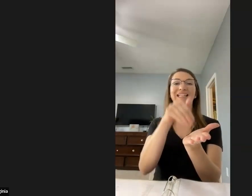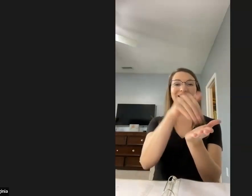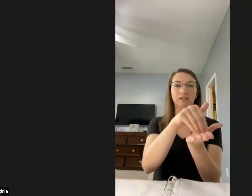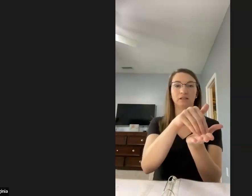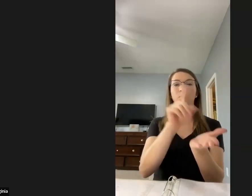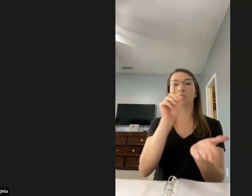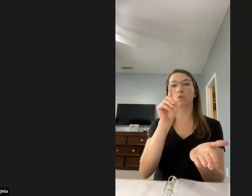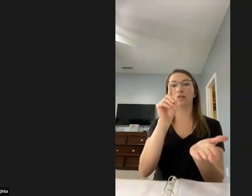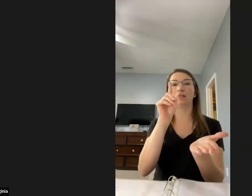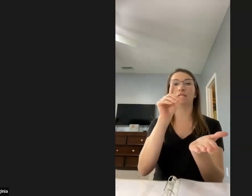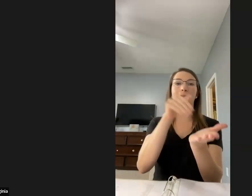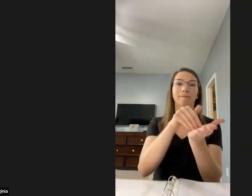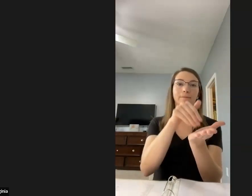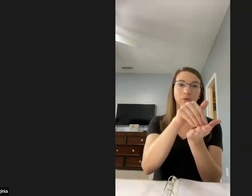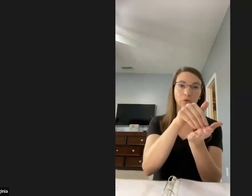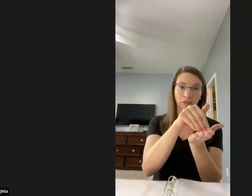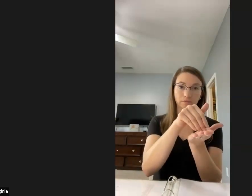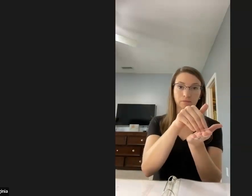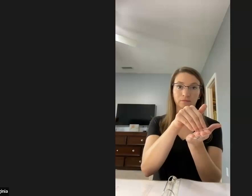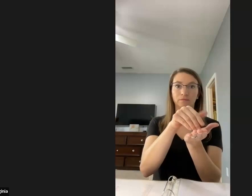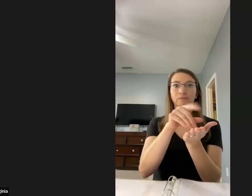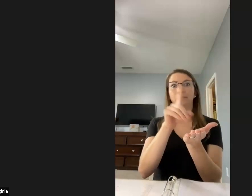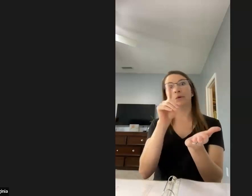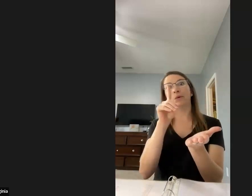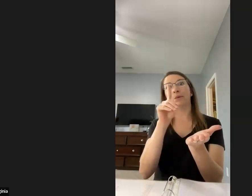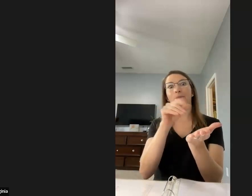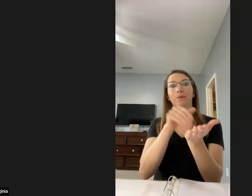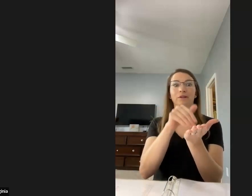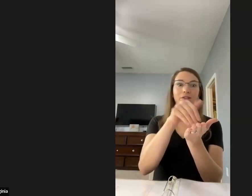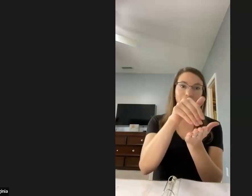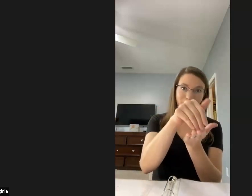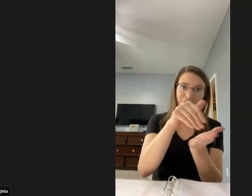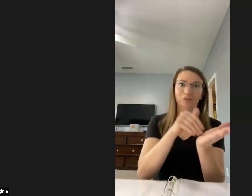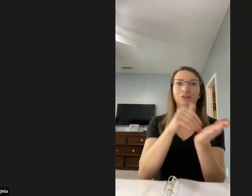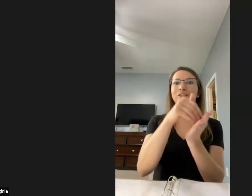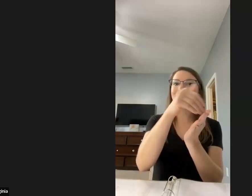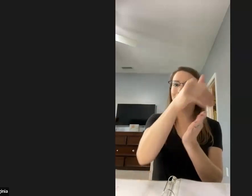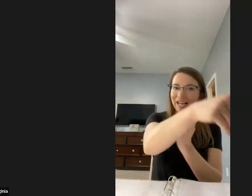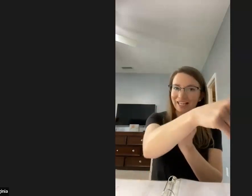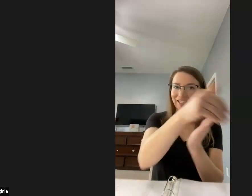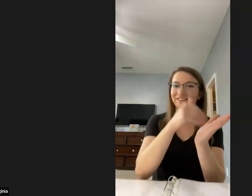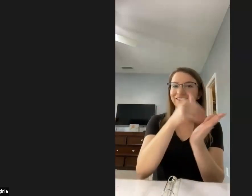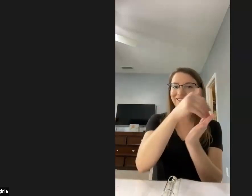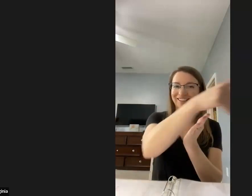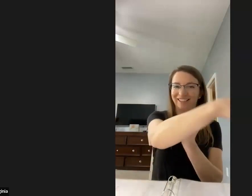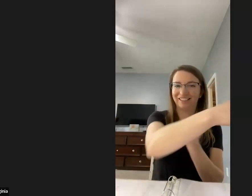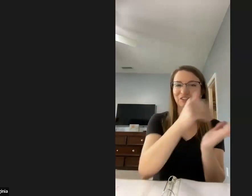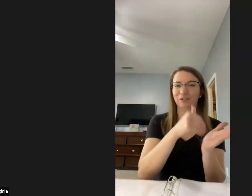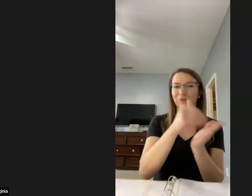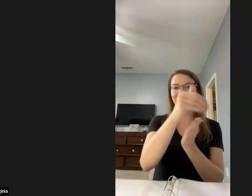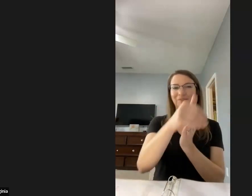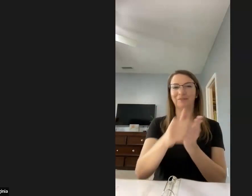it. So 1 million. And then, you just keep adding as you go.